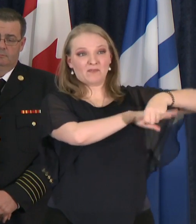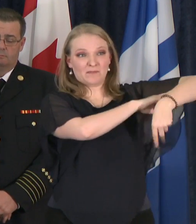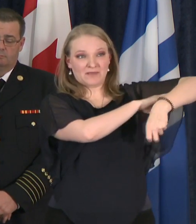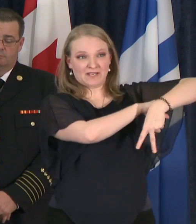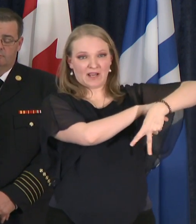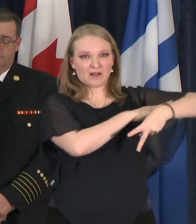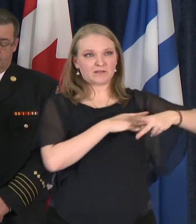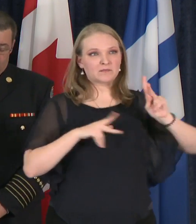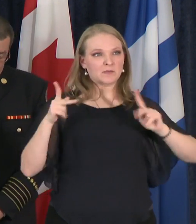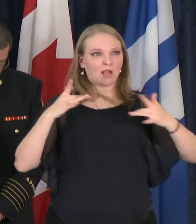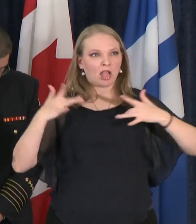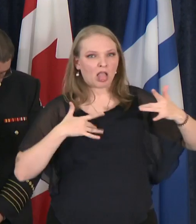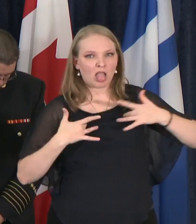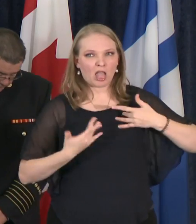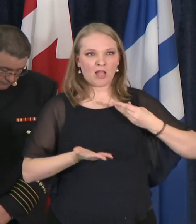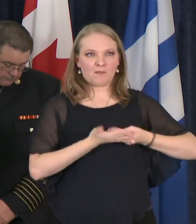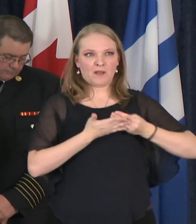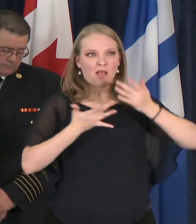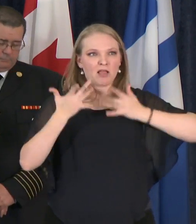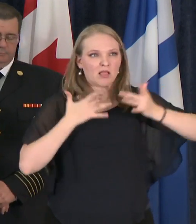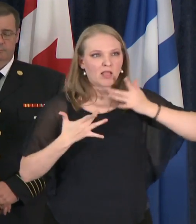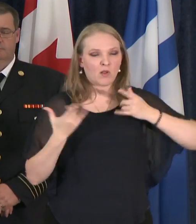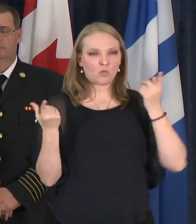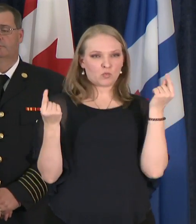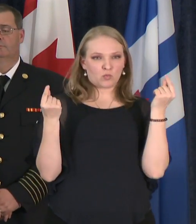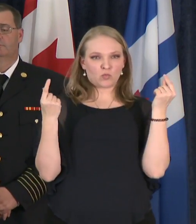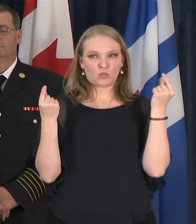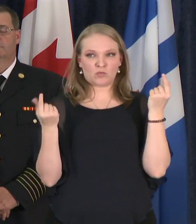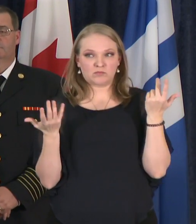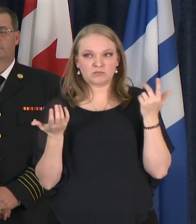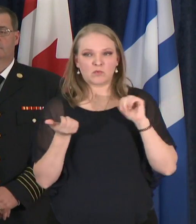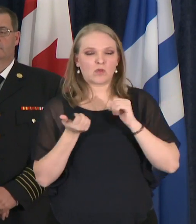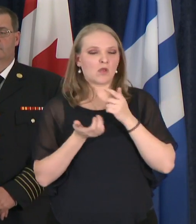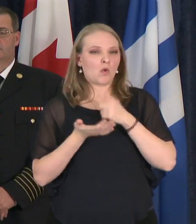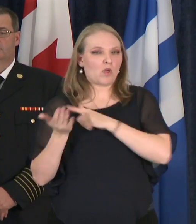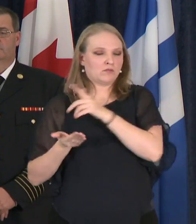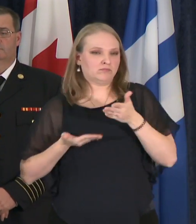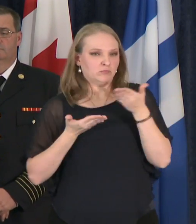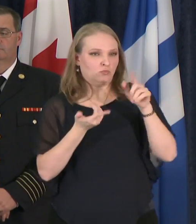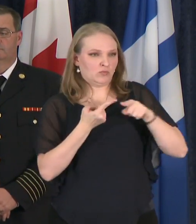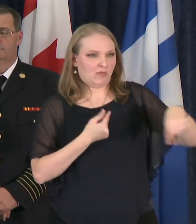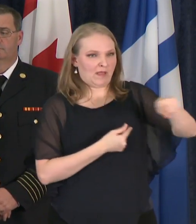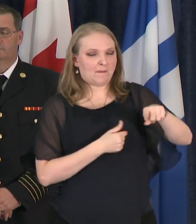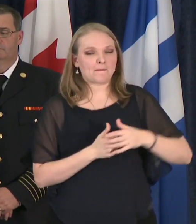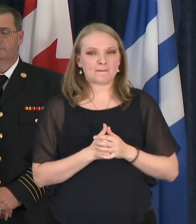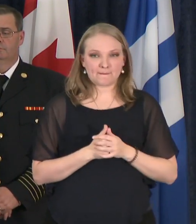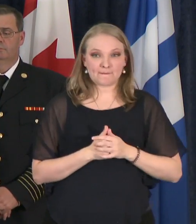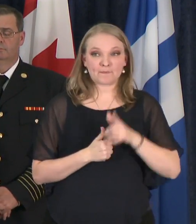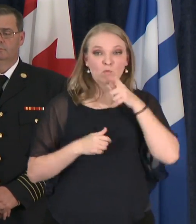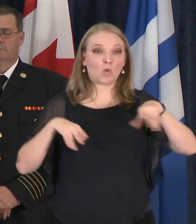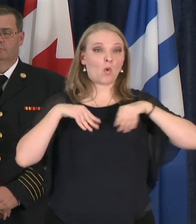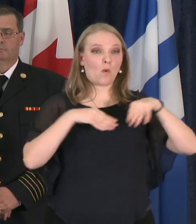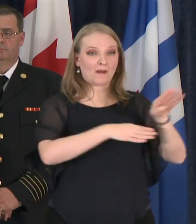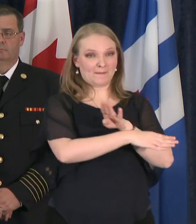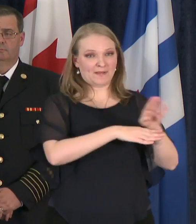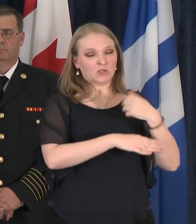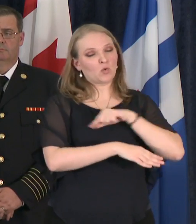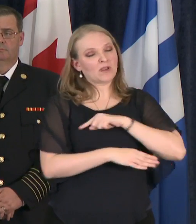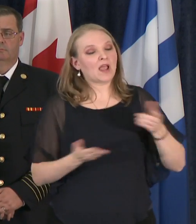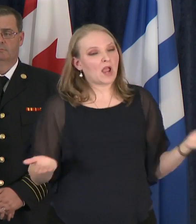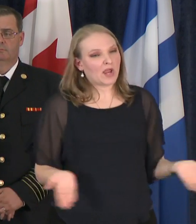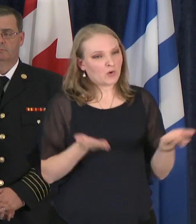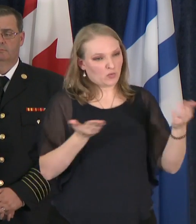how they can get by? What would you say to those business owners? So with respect to business owners, we're encouraging